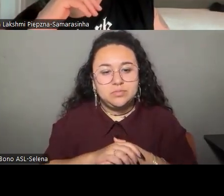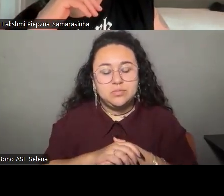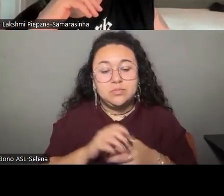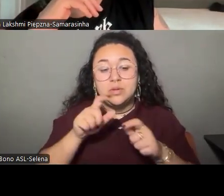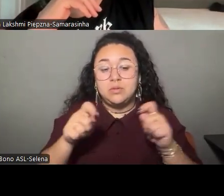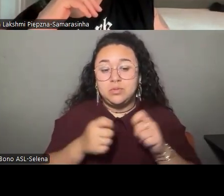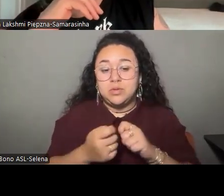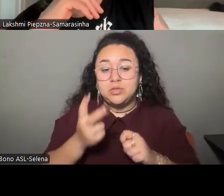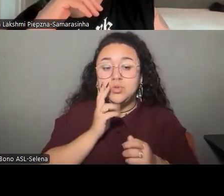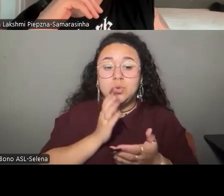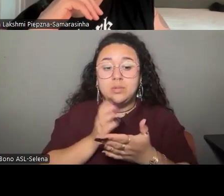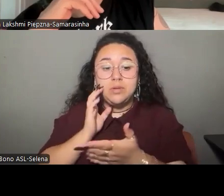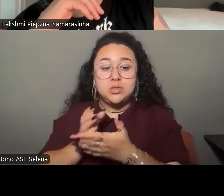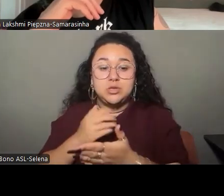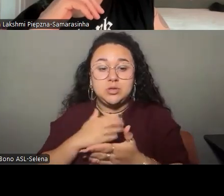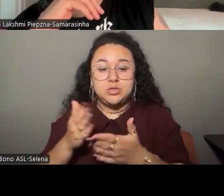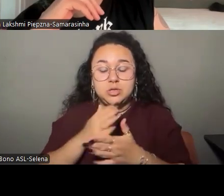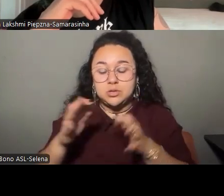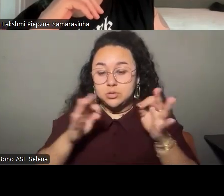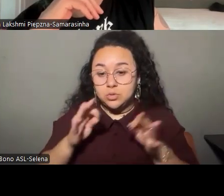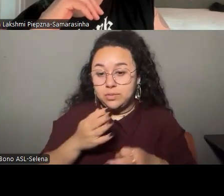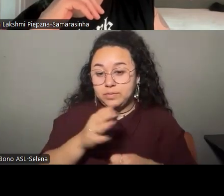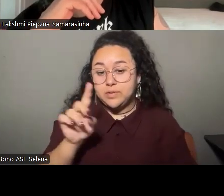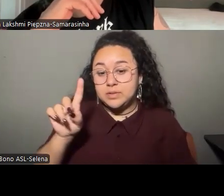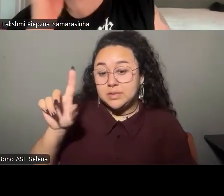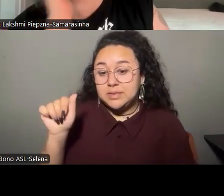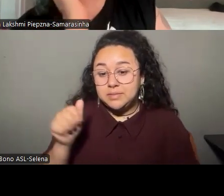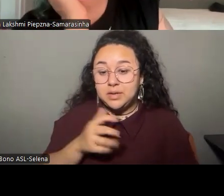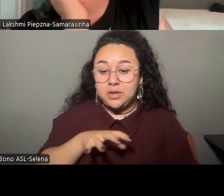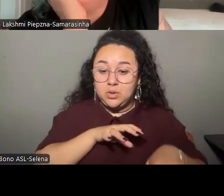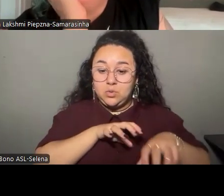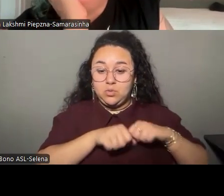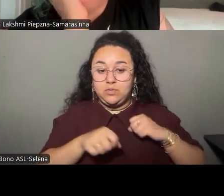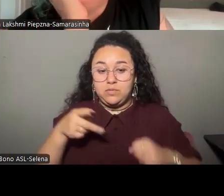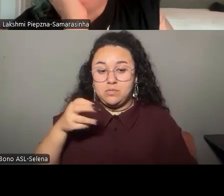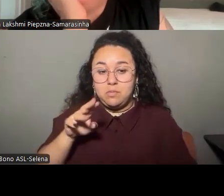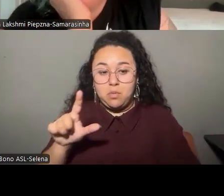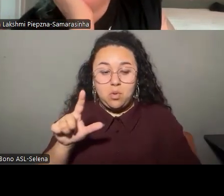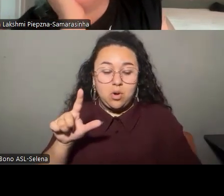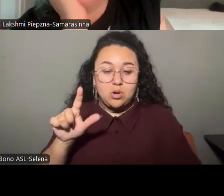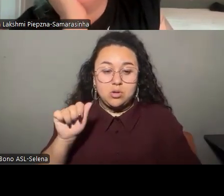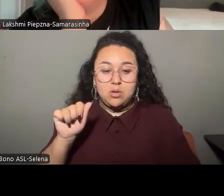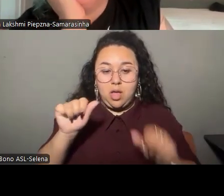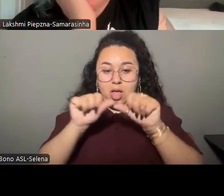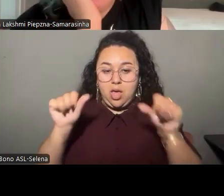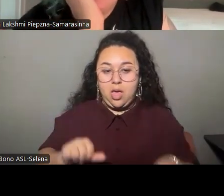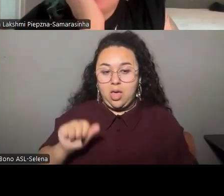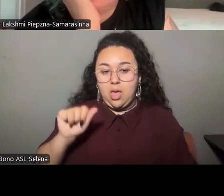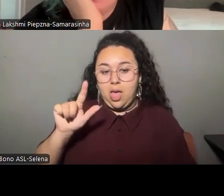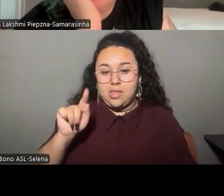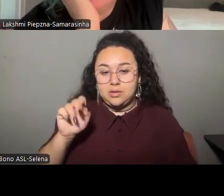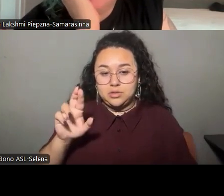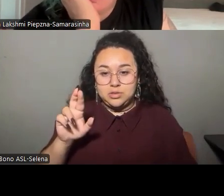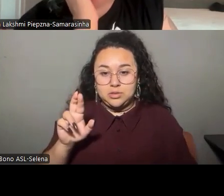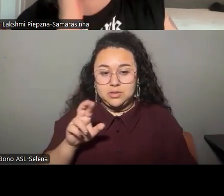two images I'll share and describe of the disability grief portal altar. So, it's dinky.